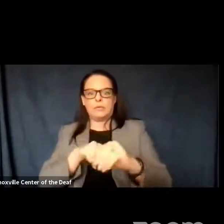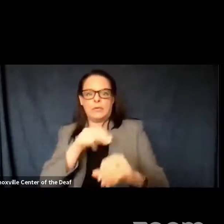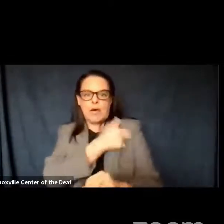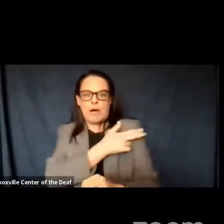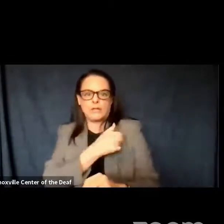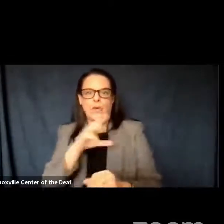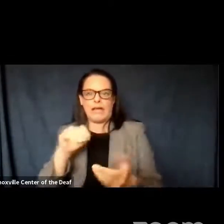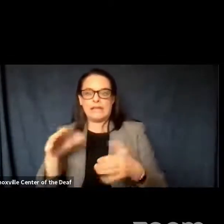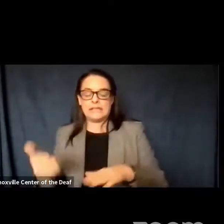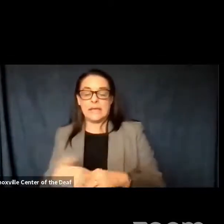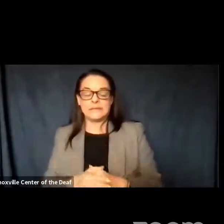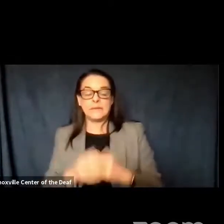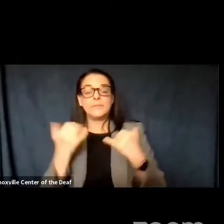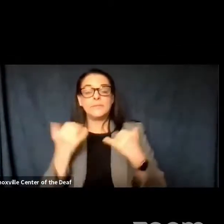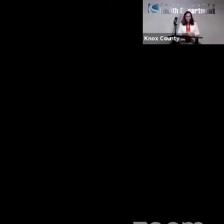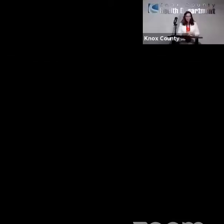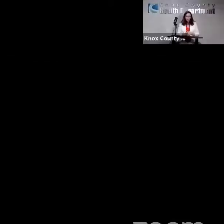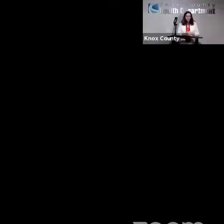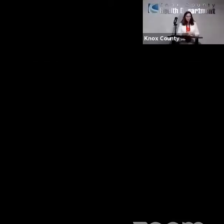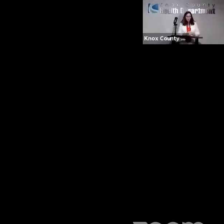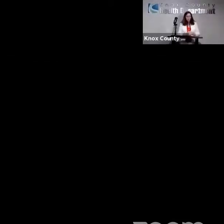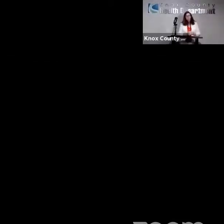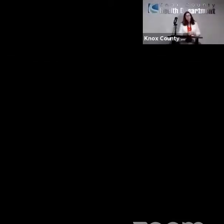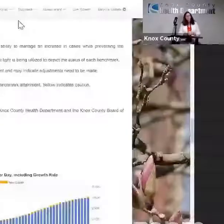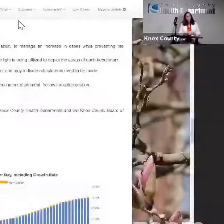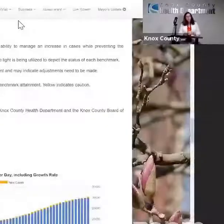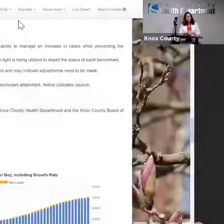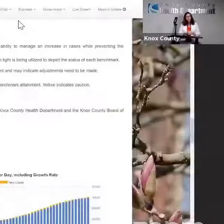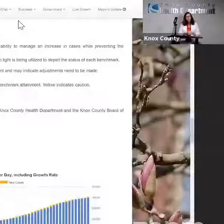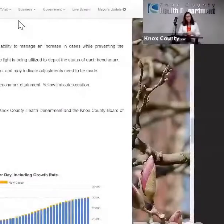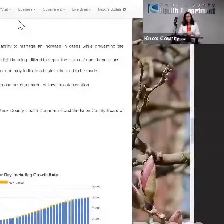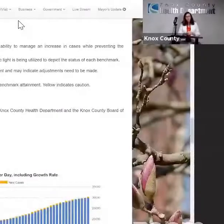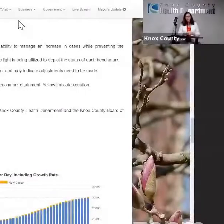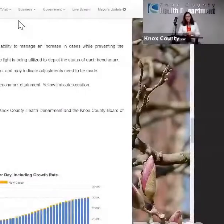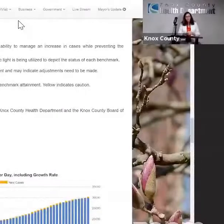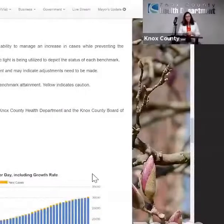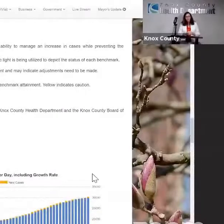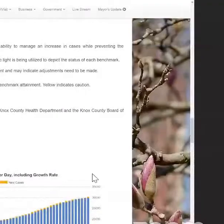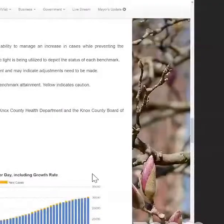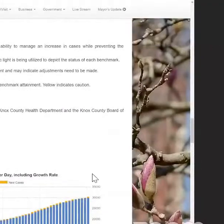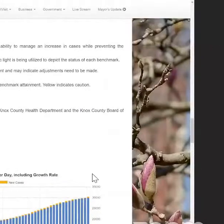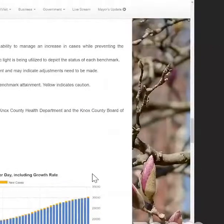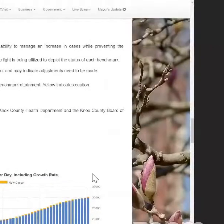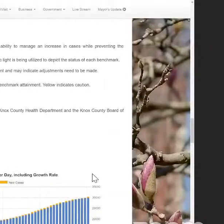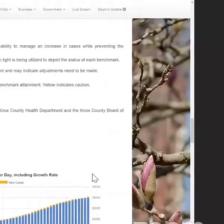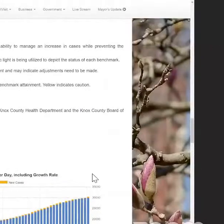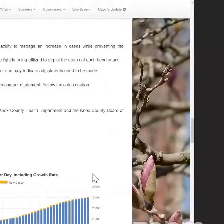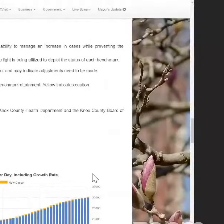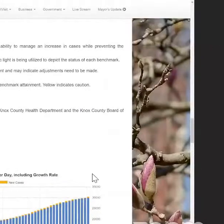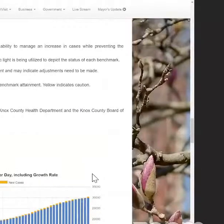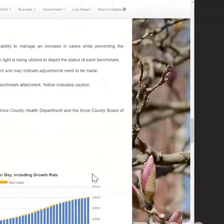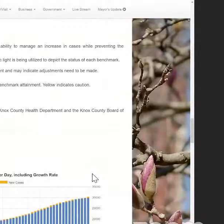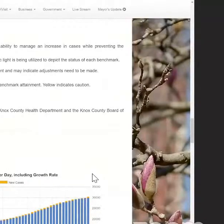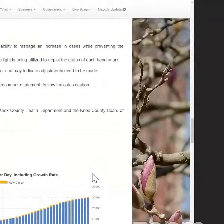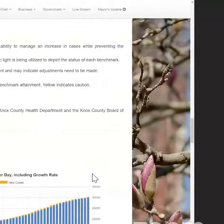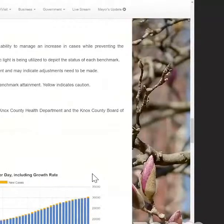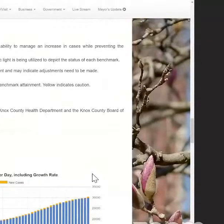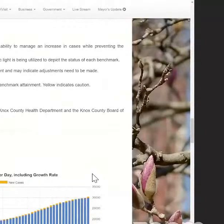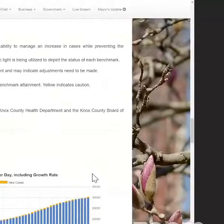said, we'll move on to the benchmarks. All of this data that we're going to talk about is on our website. You can find it at